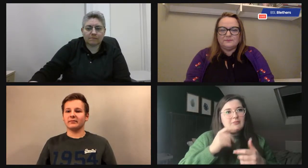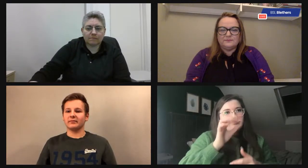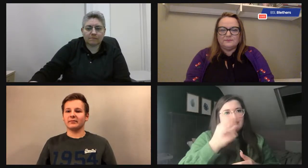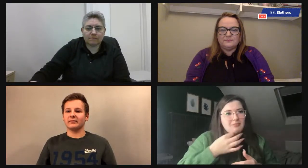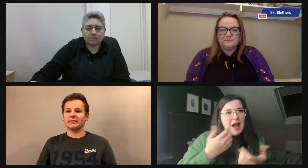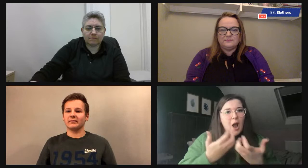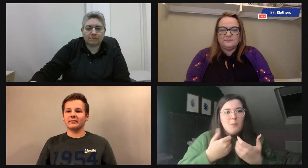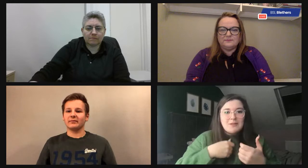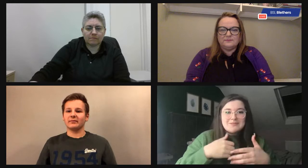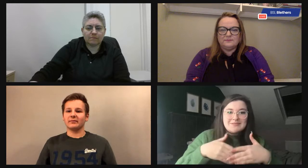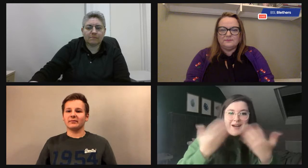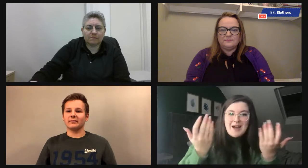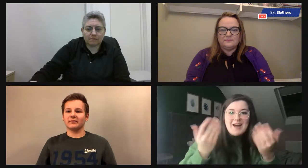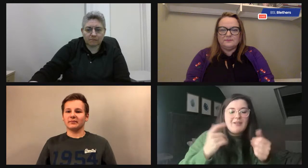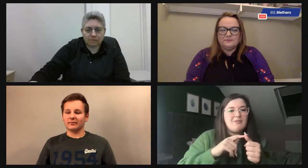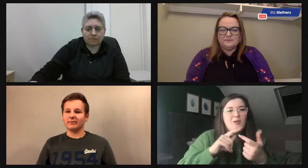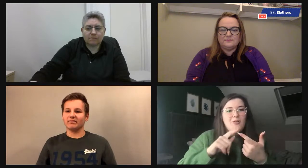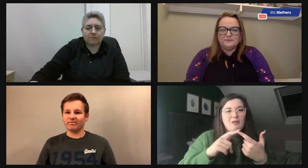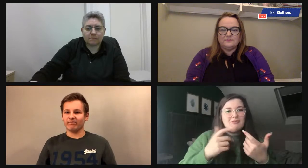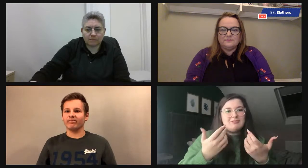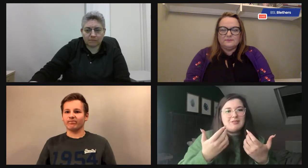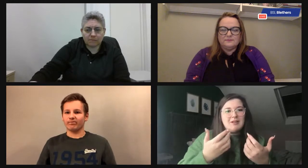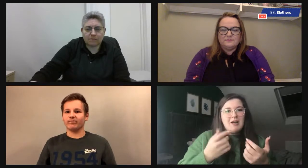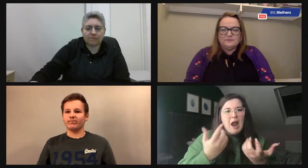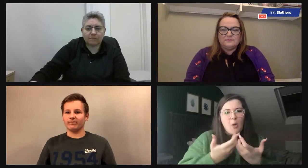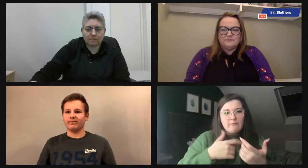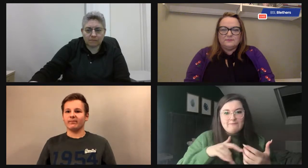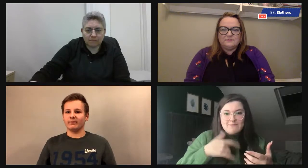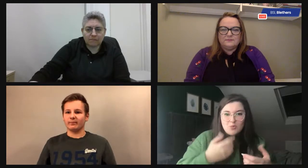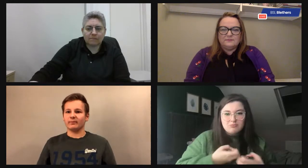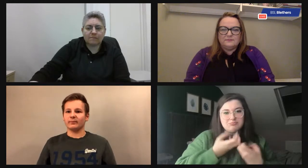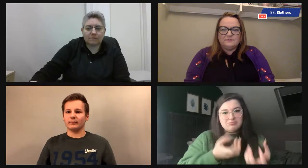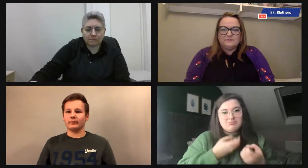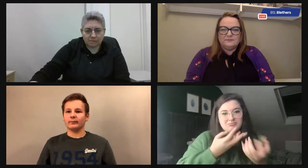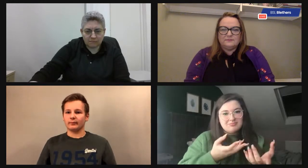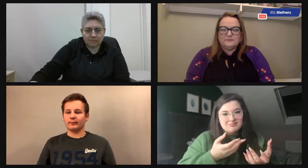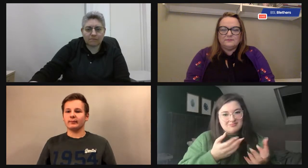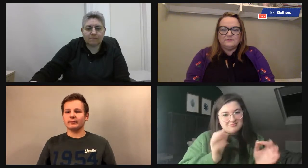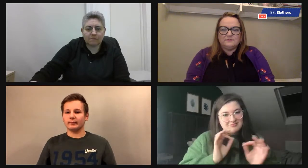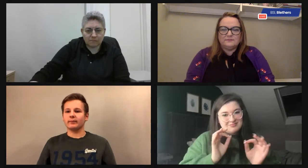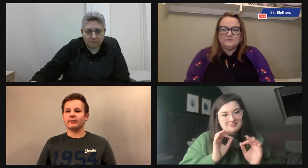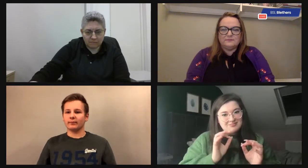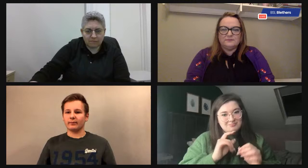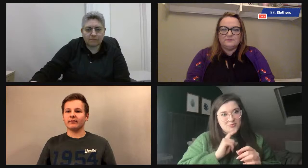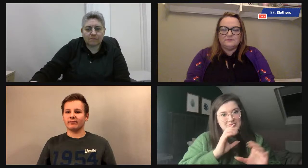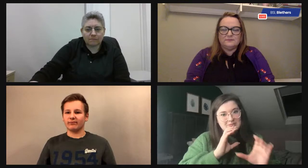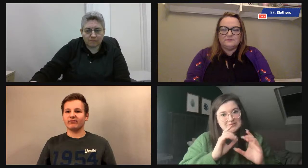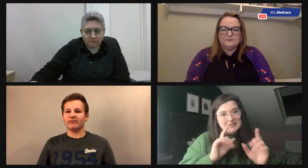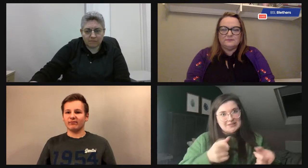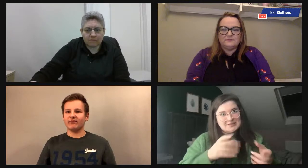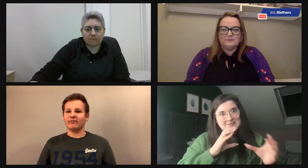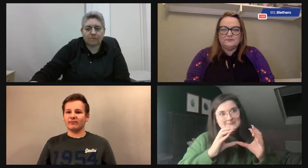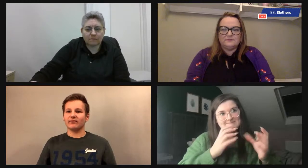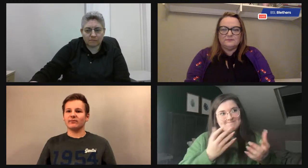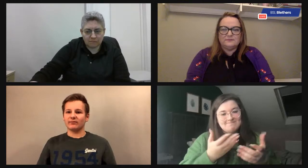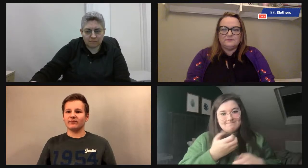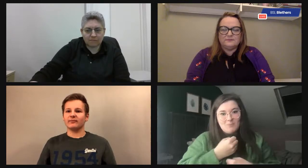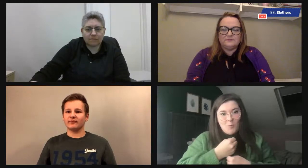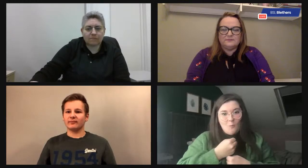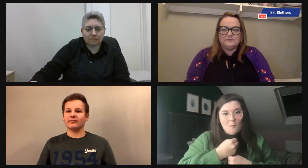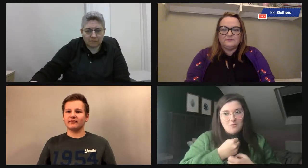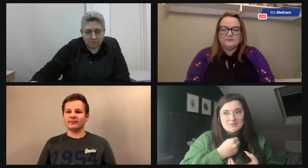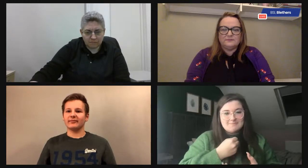have siblings and your parents, you want to be part of that family. Simple things like to say, how is your day or how do you